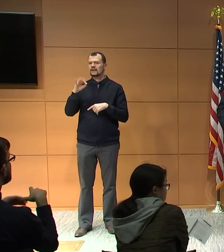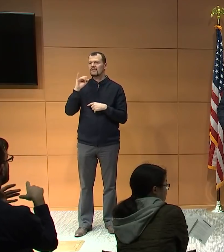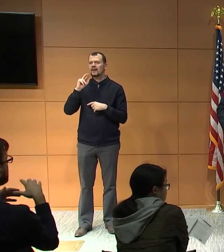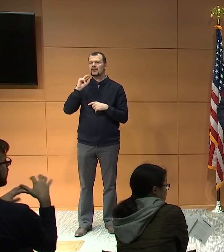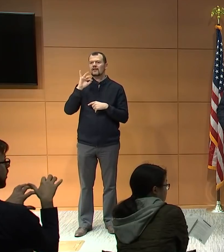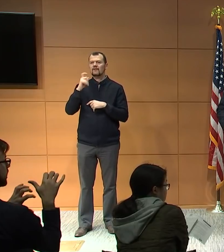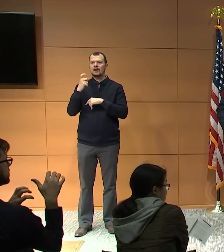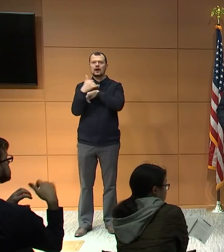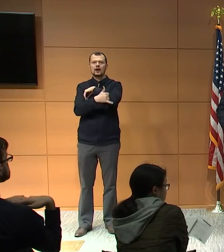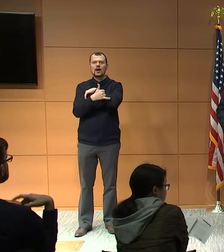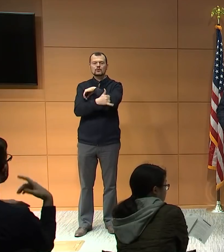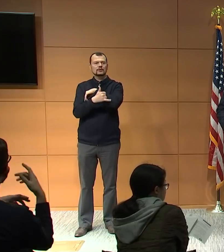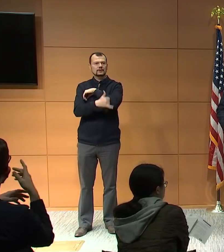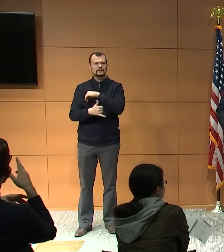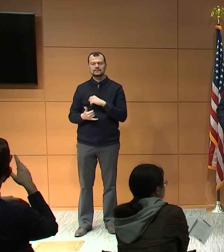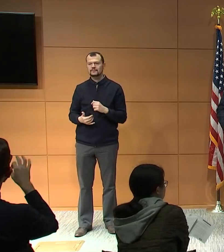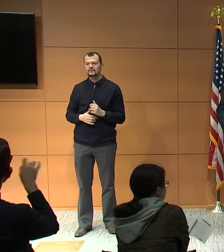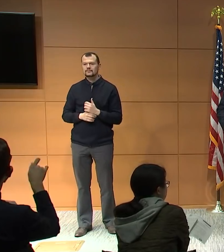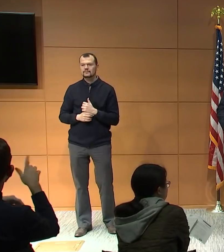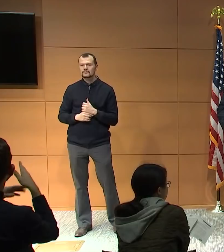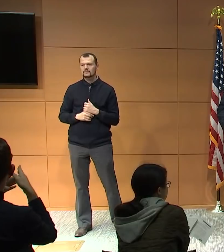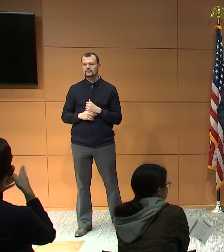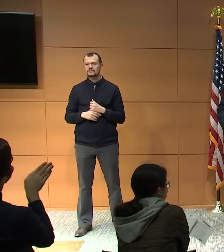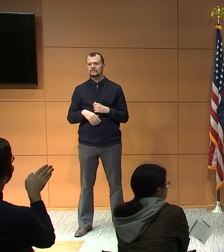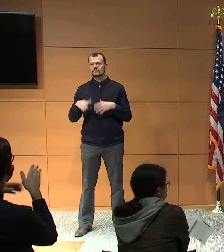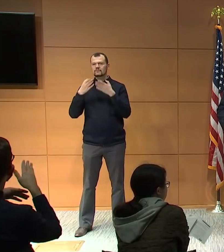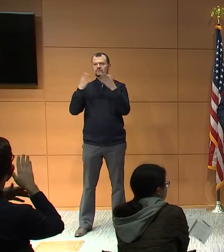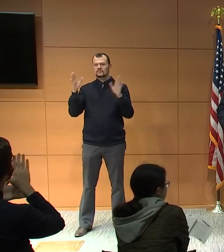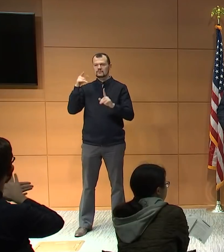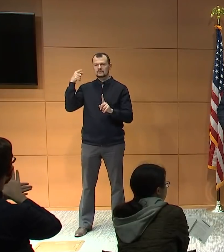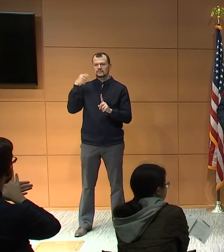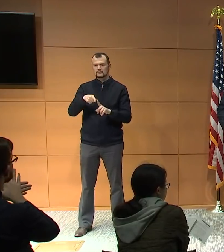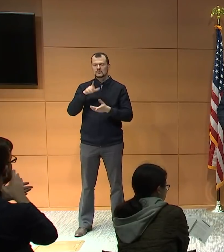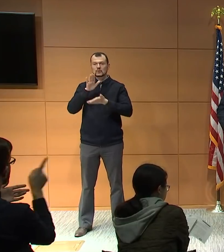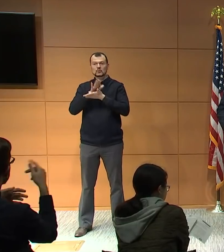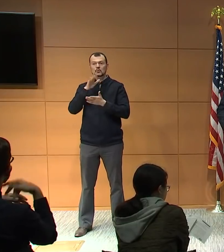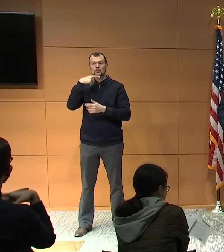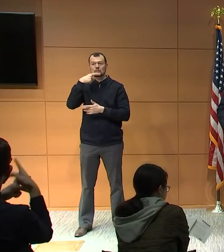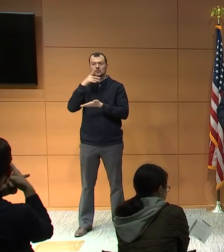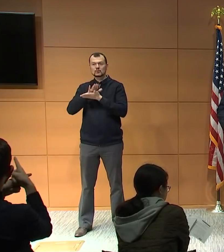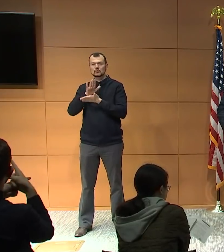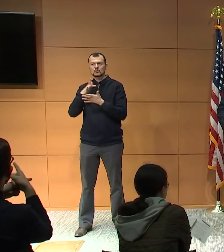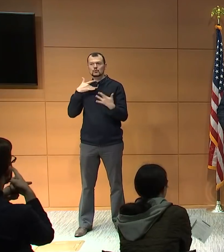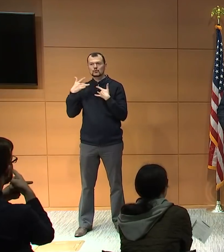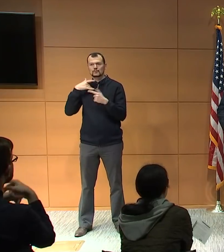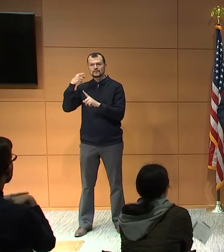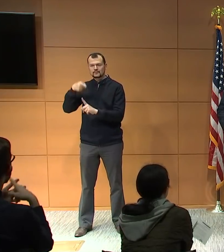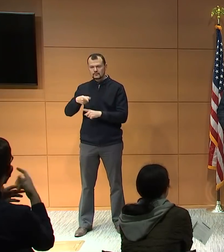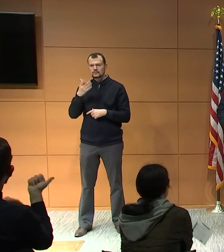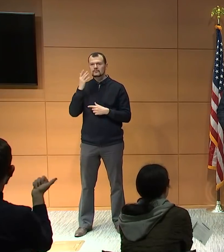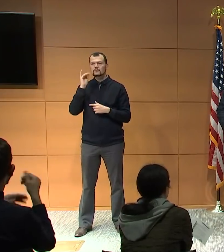Public School Superintendent Scott Brabrand and several members of the Fairfax County Board of School Board.